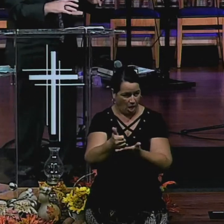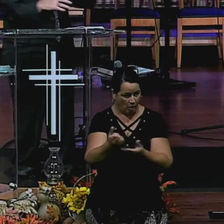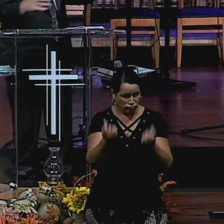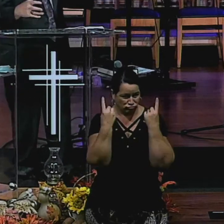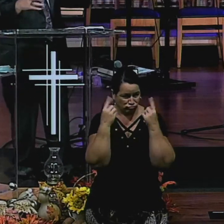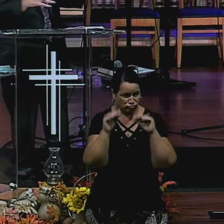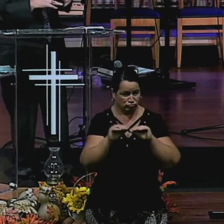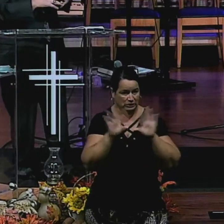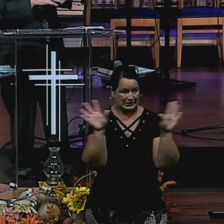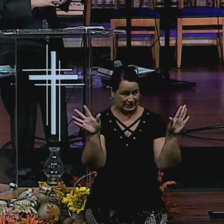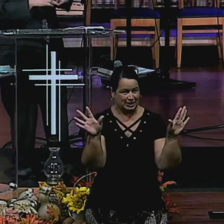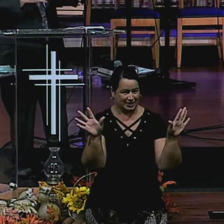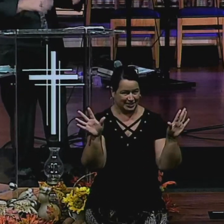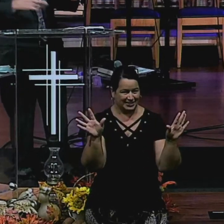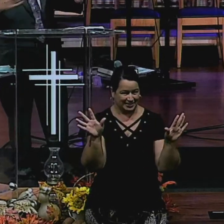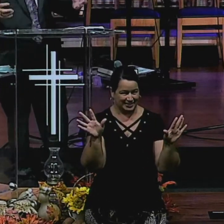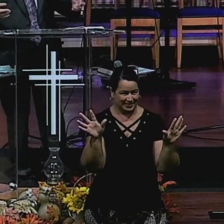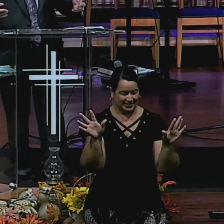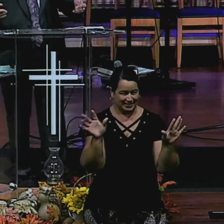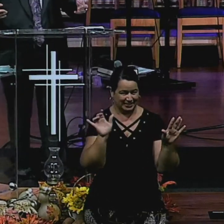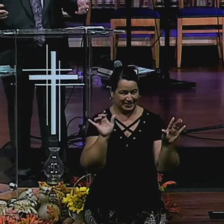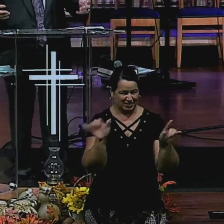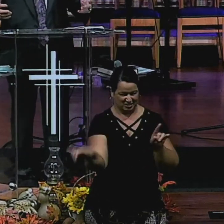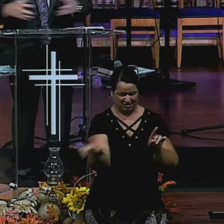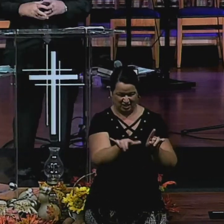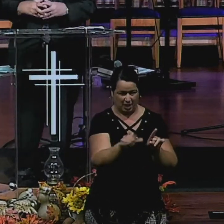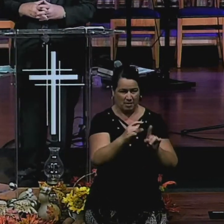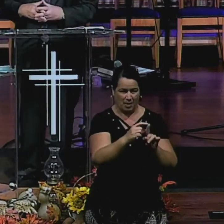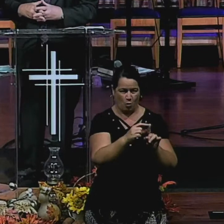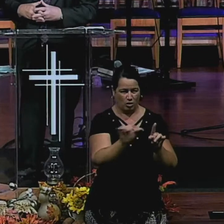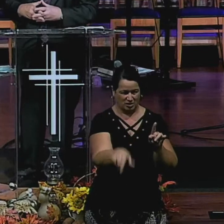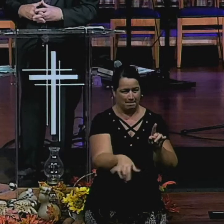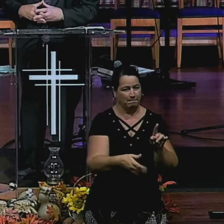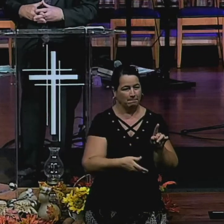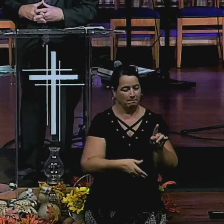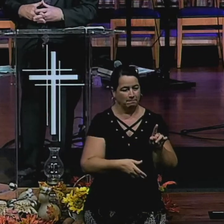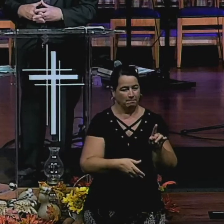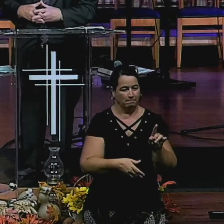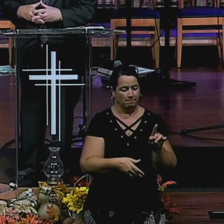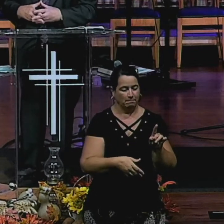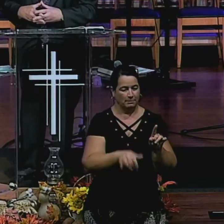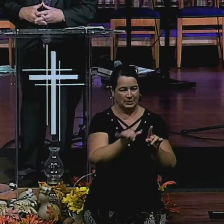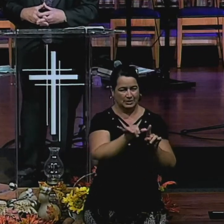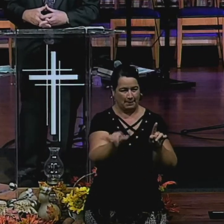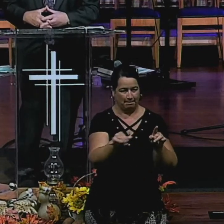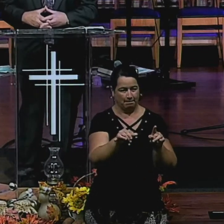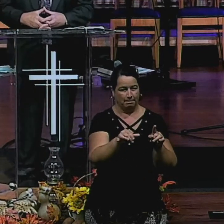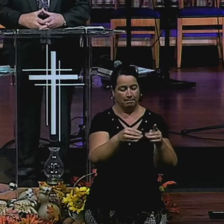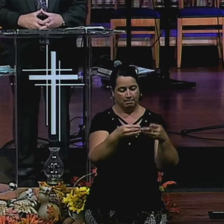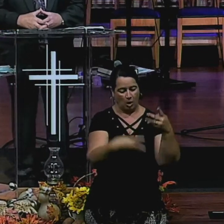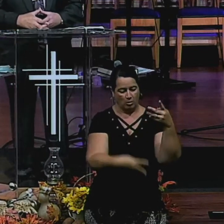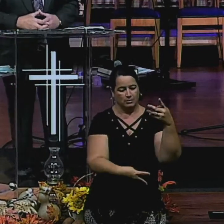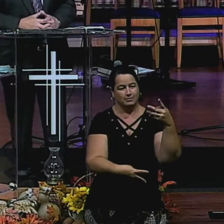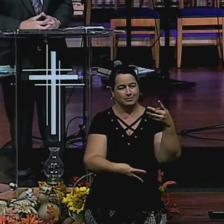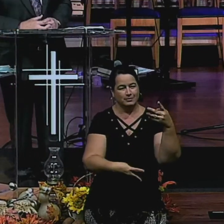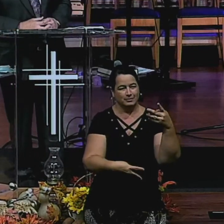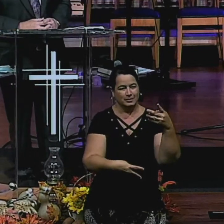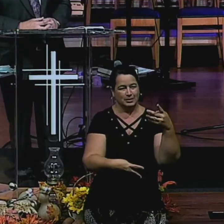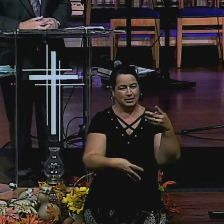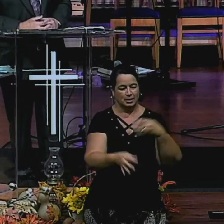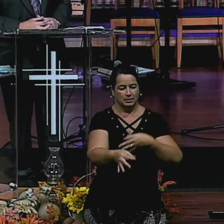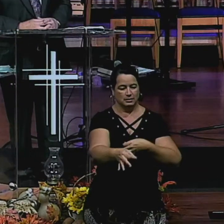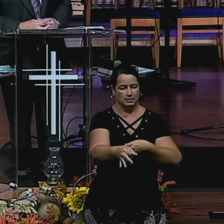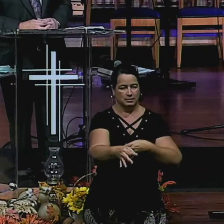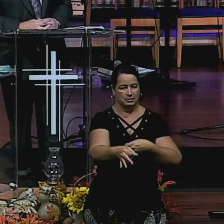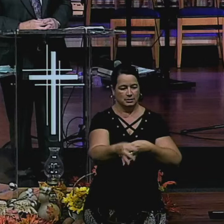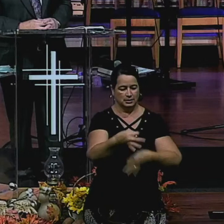to understand another word because they're like that word. And so here's some of the synonyms that I used. First of all,